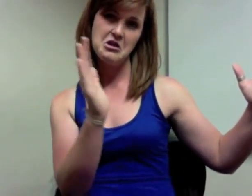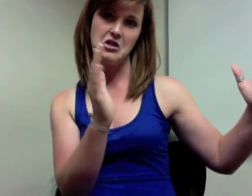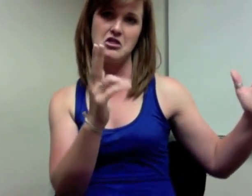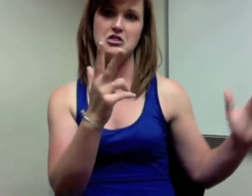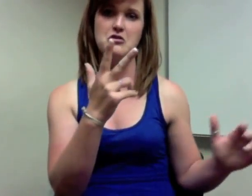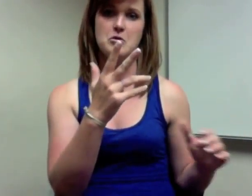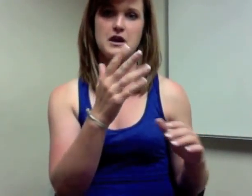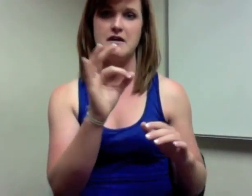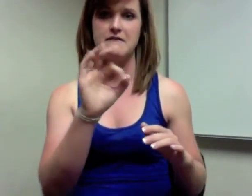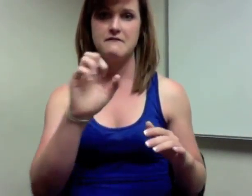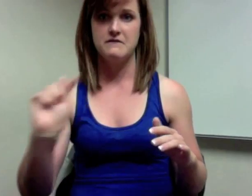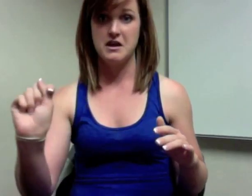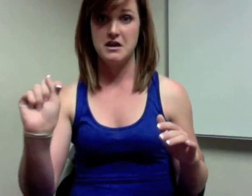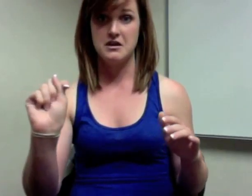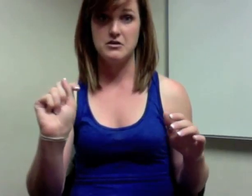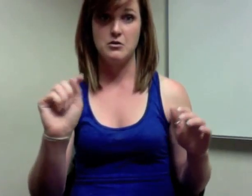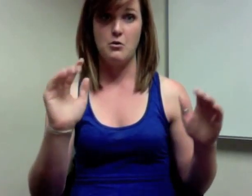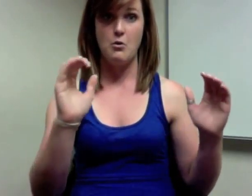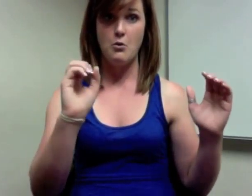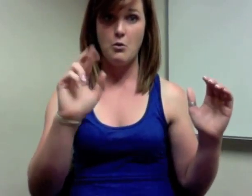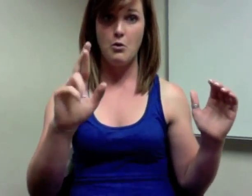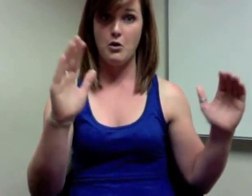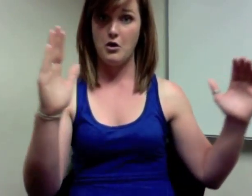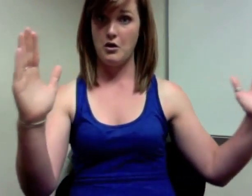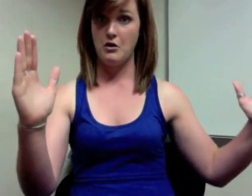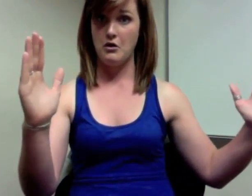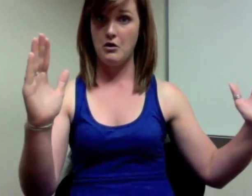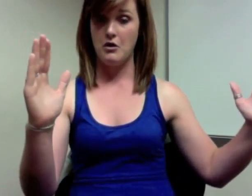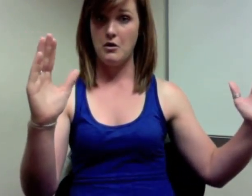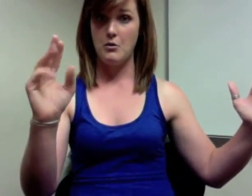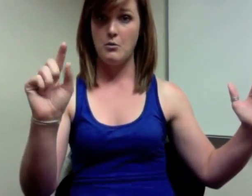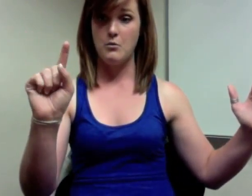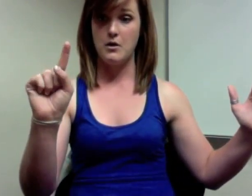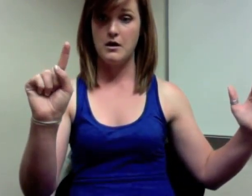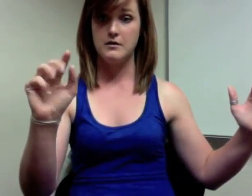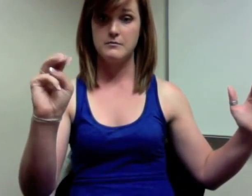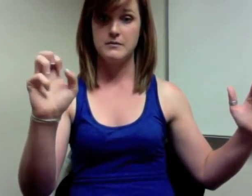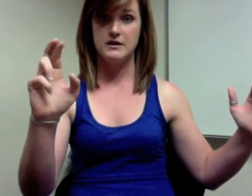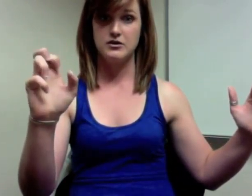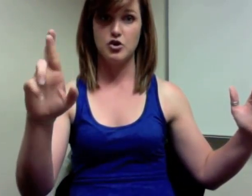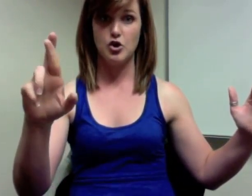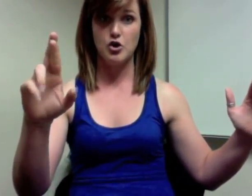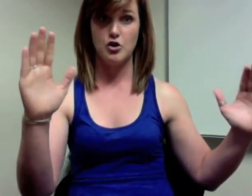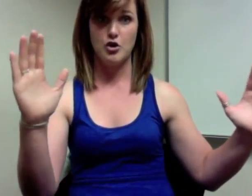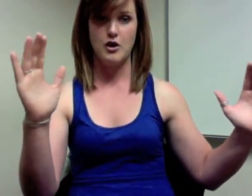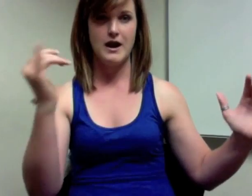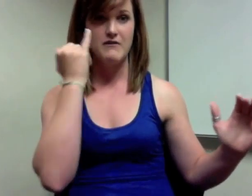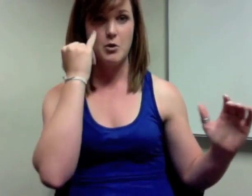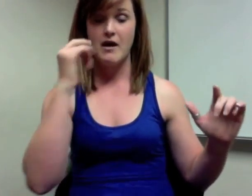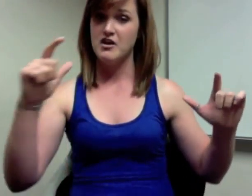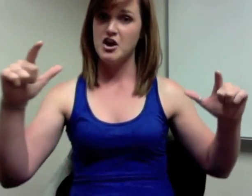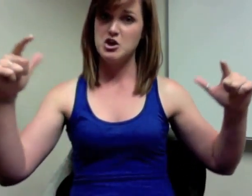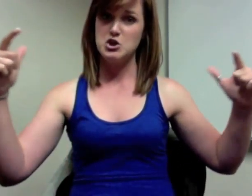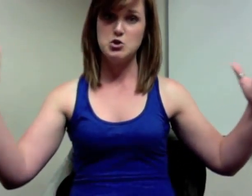a yard. Or a little bigger than that, they might be a meter. If you have an unusually large figure, perhaps the length of